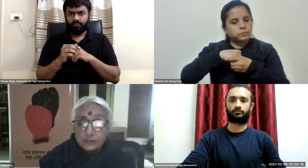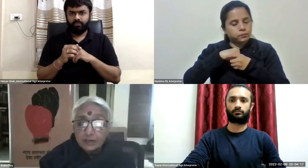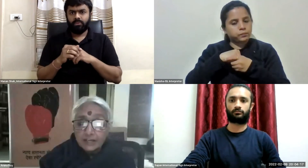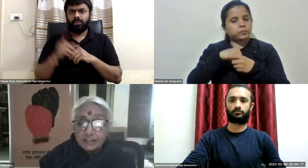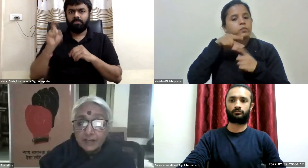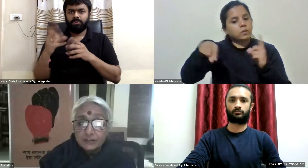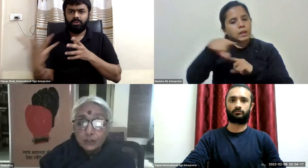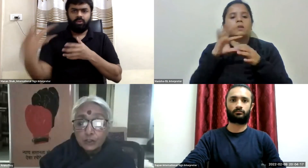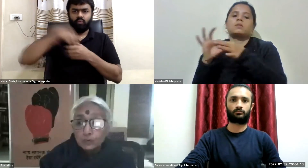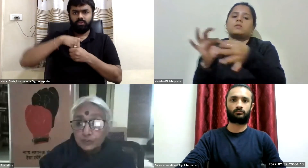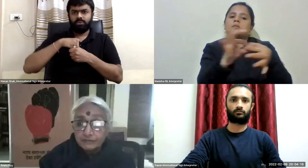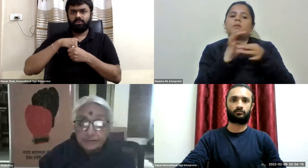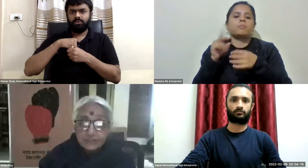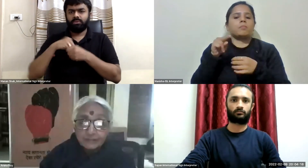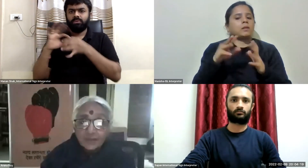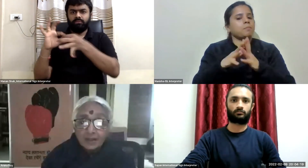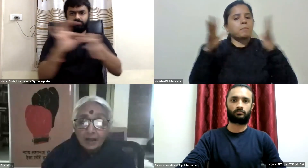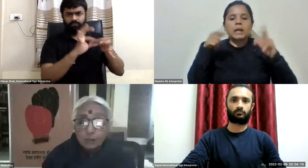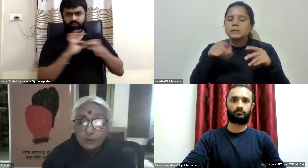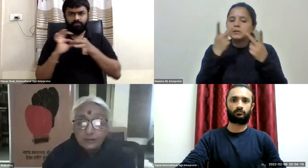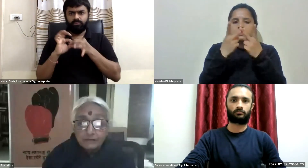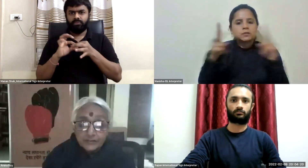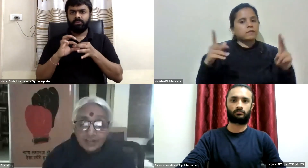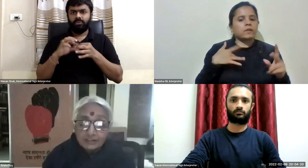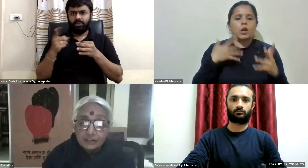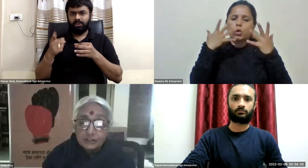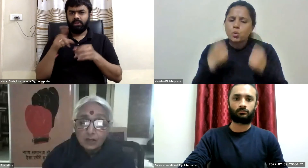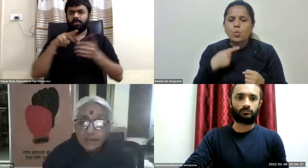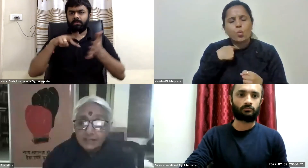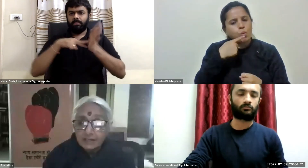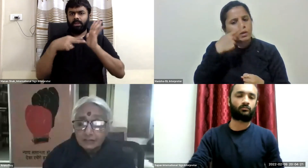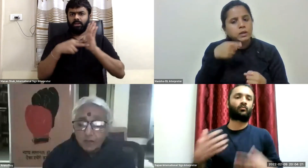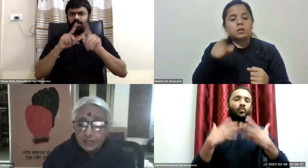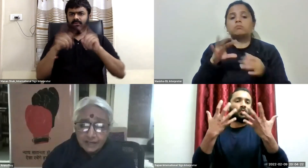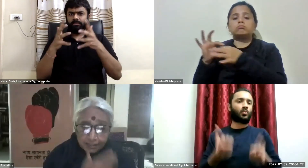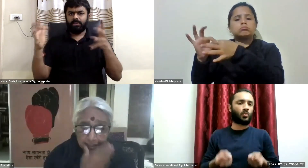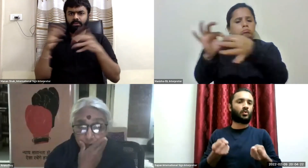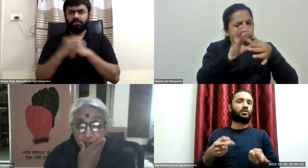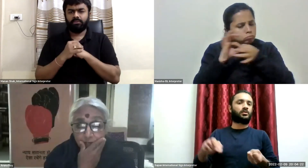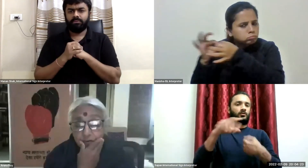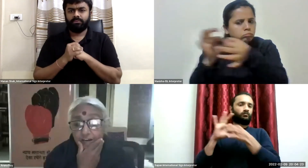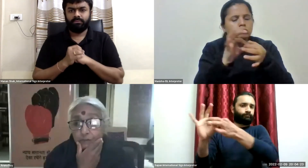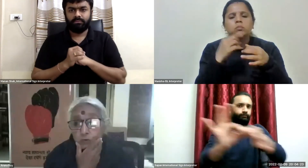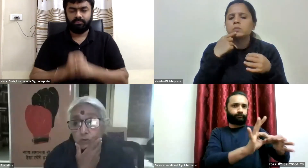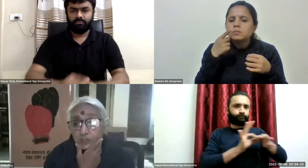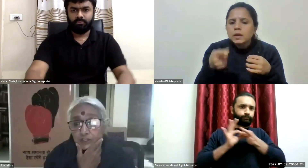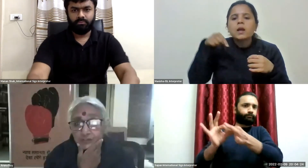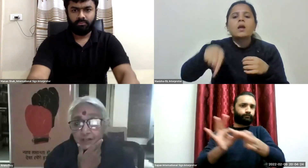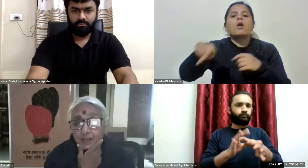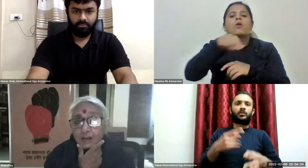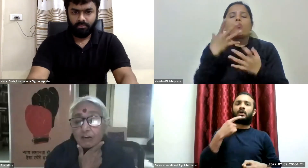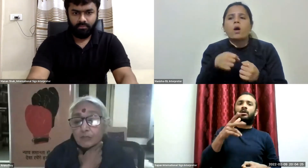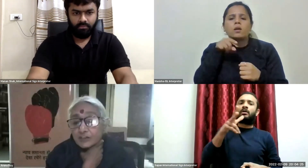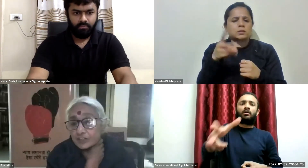intersectional solidarity makes a huge difference. I want to emphasize that this solidarity is made up of a rainbow